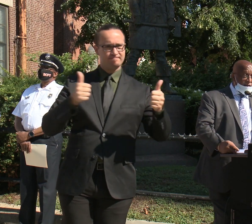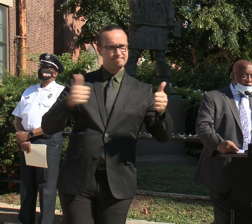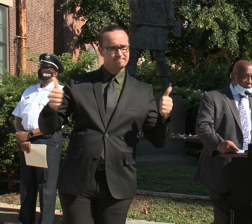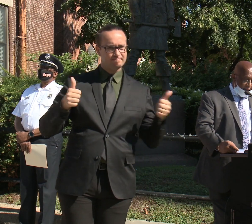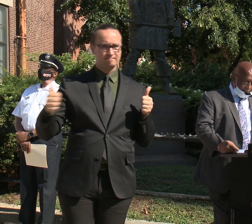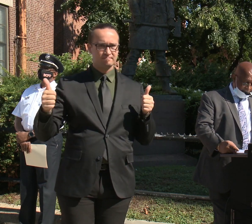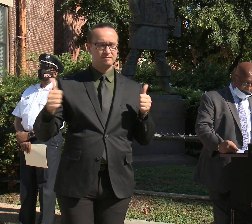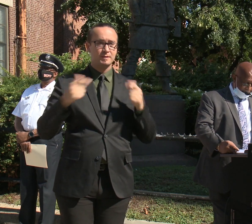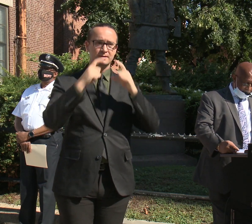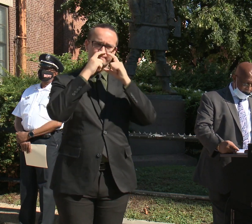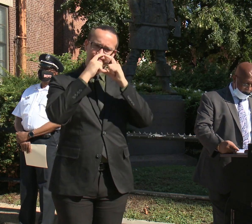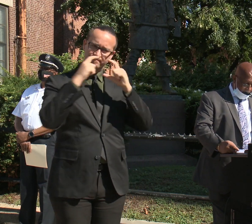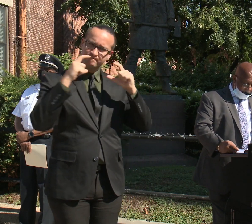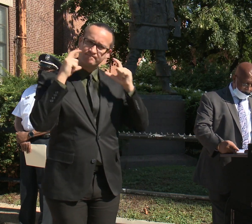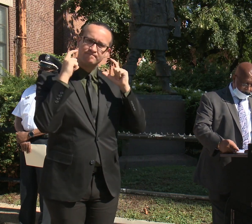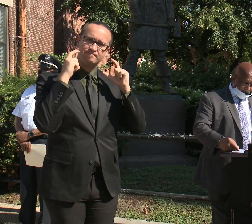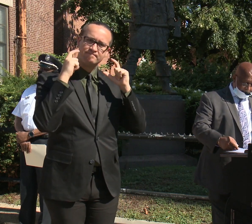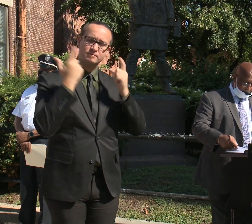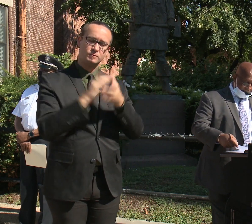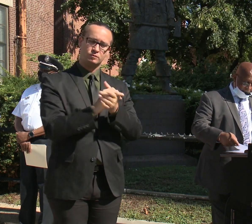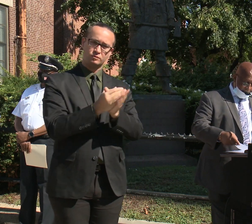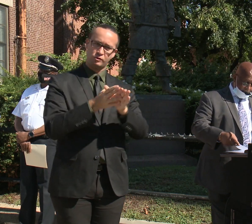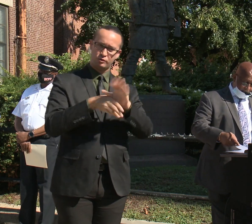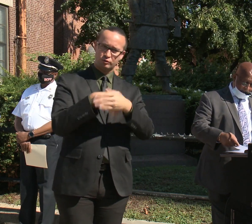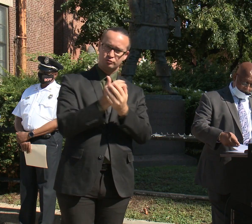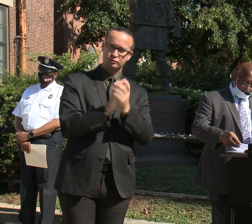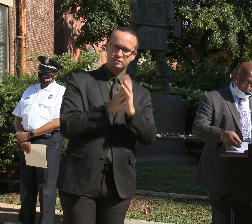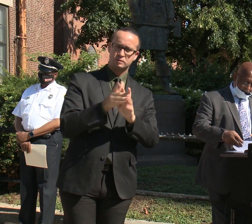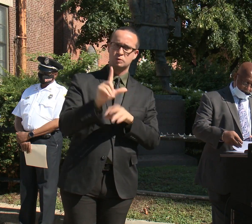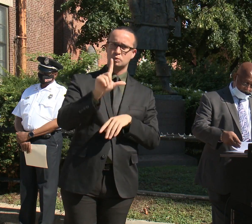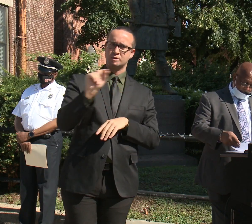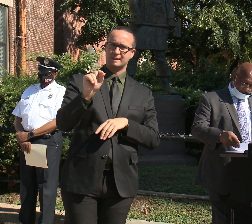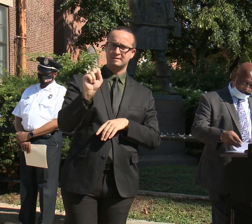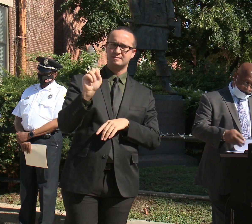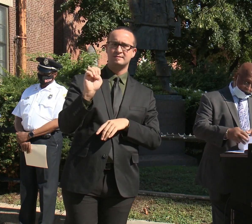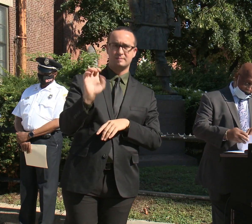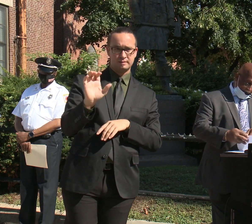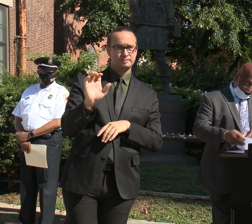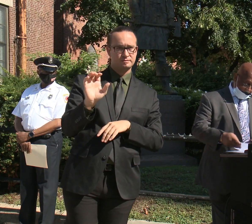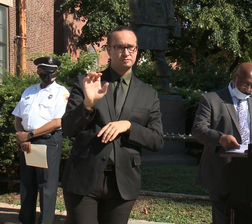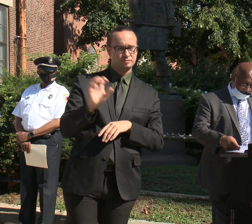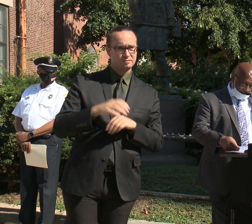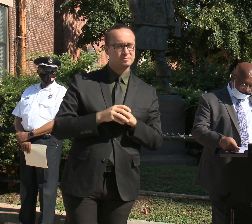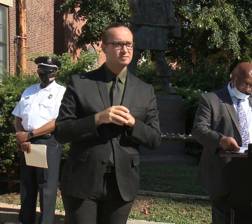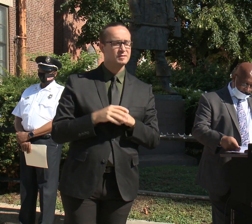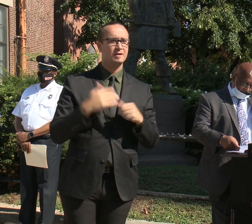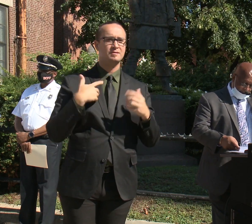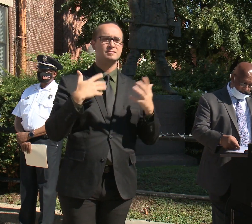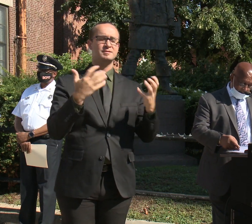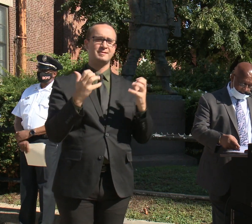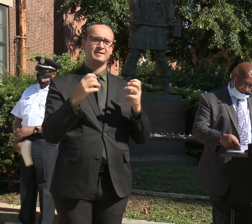for at least 20 seconds. We need residents to continue the